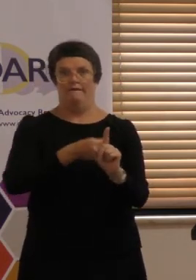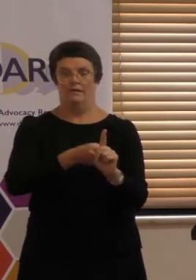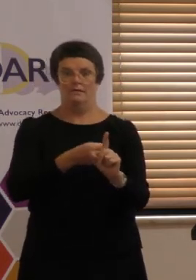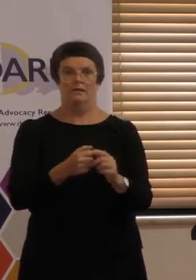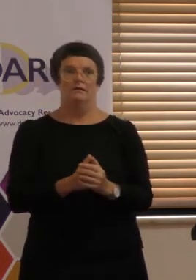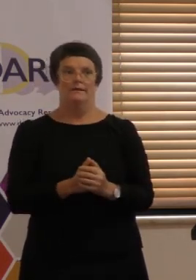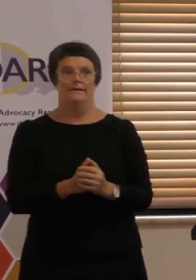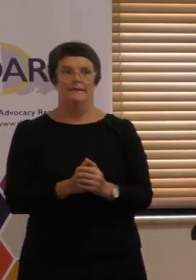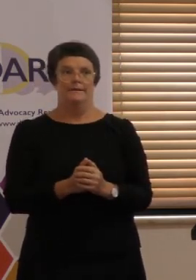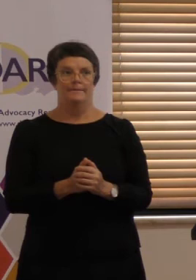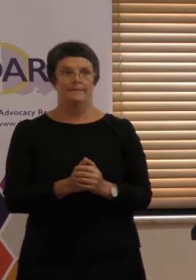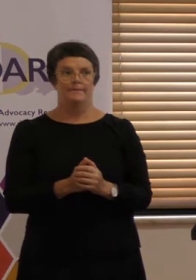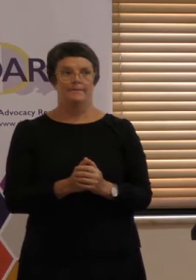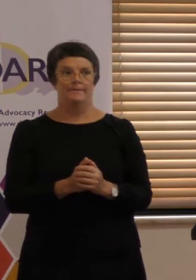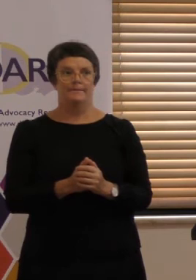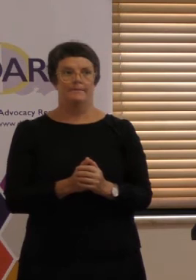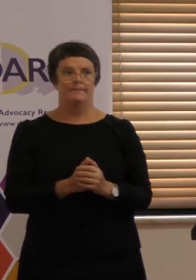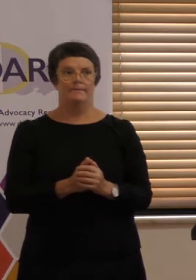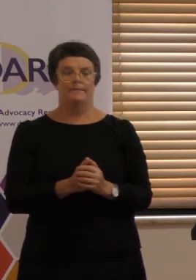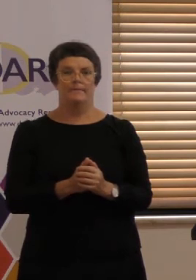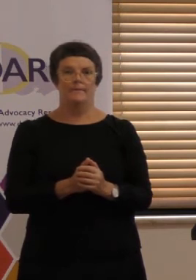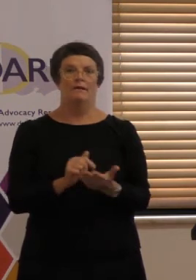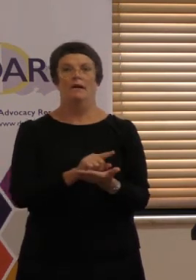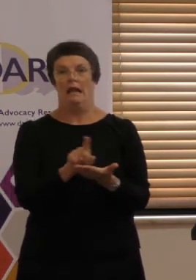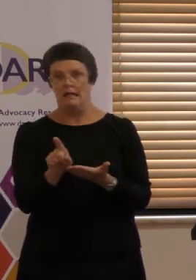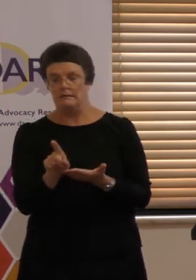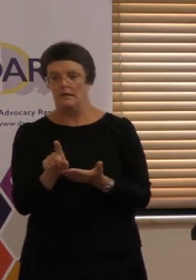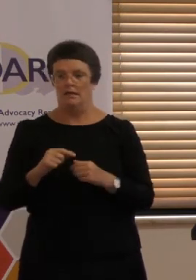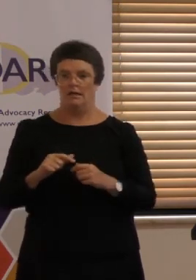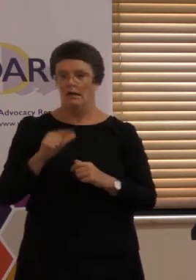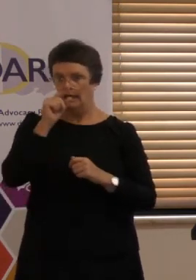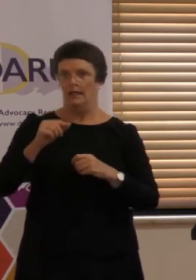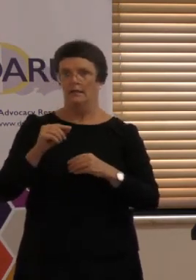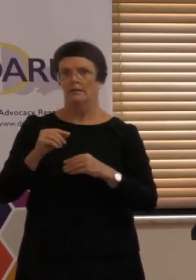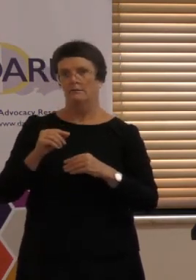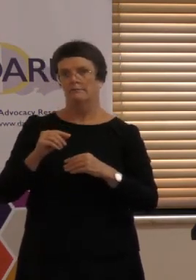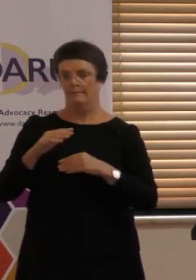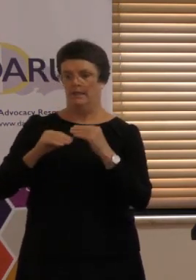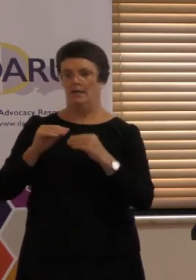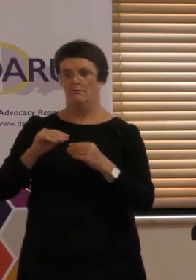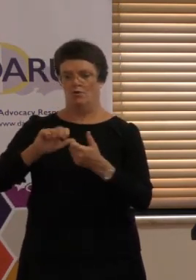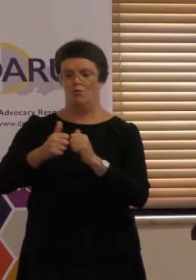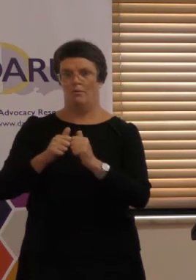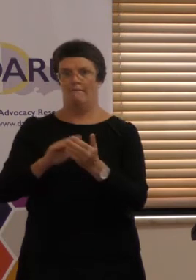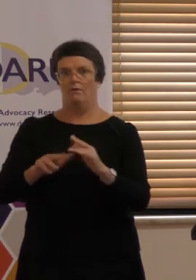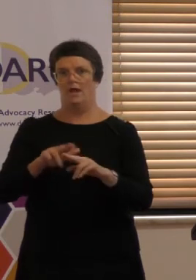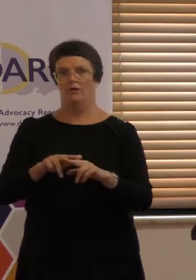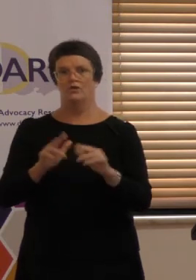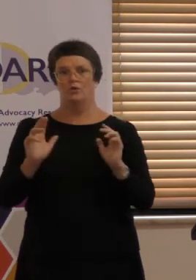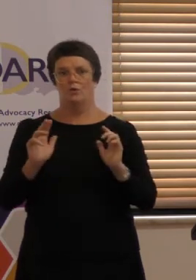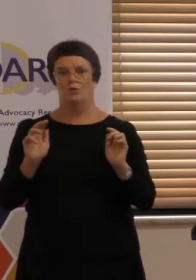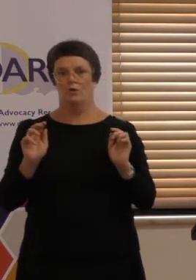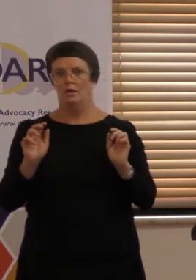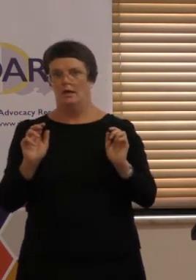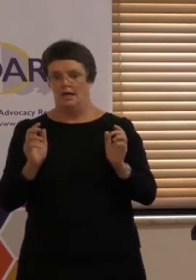then it becomes an issue for parents to really start to step back and let their child take the